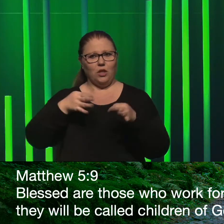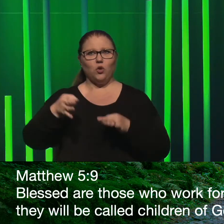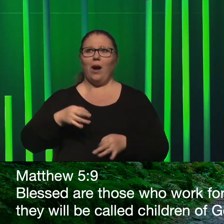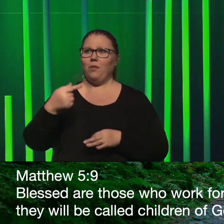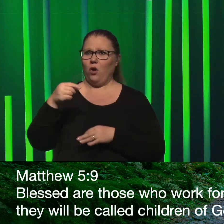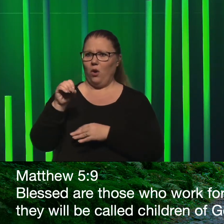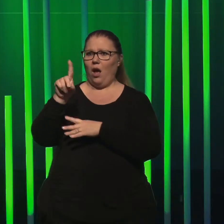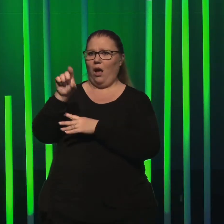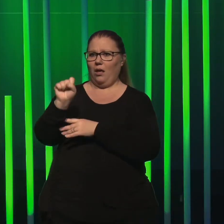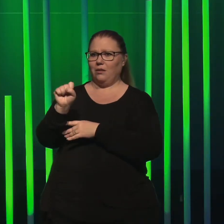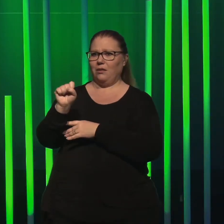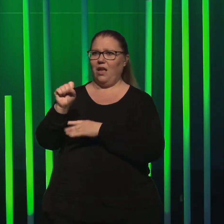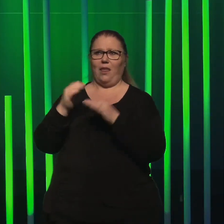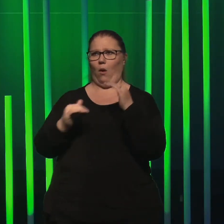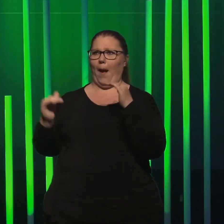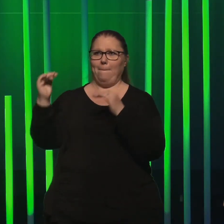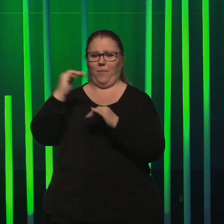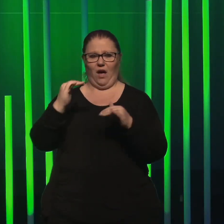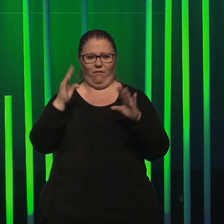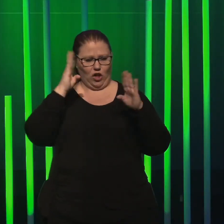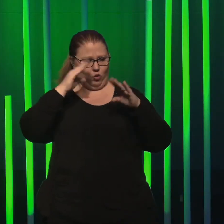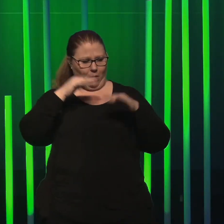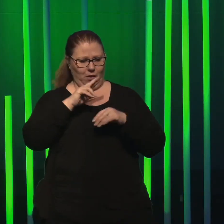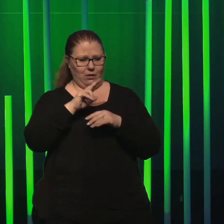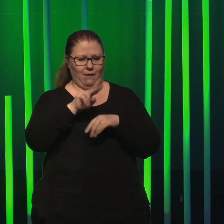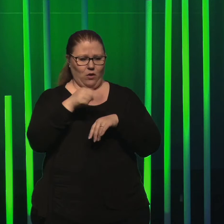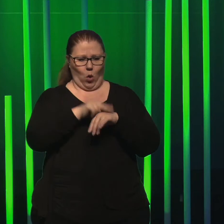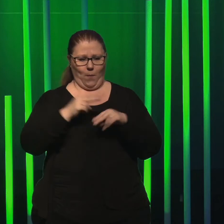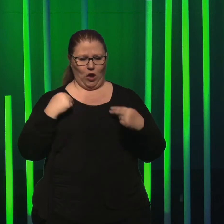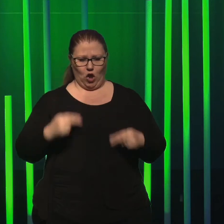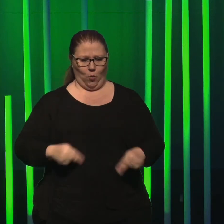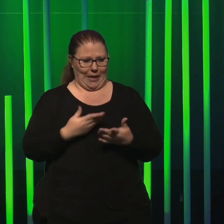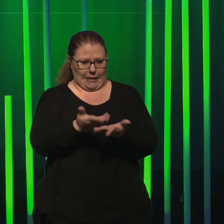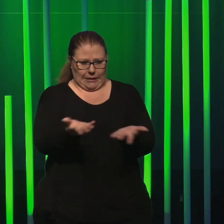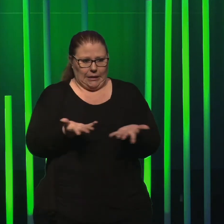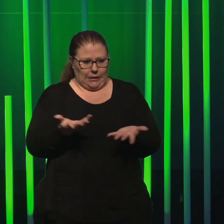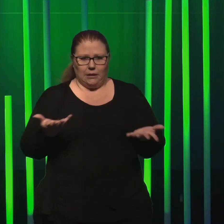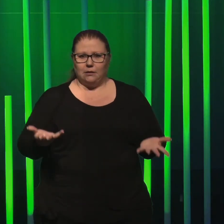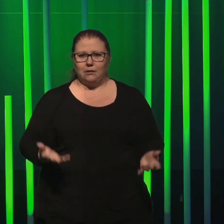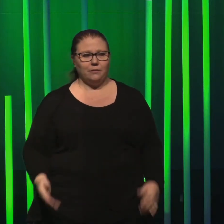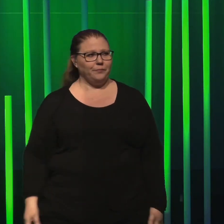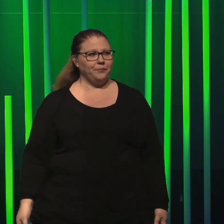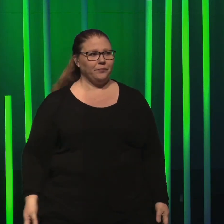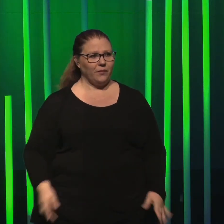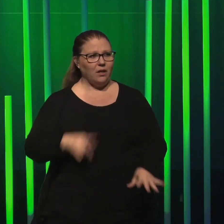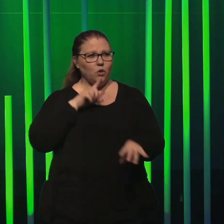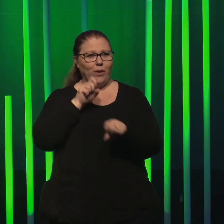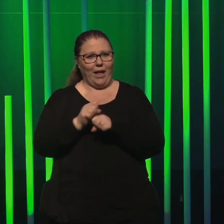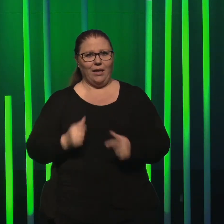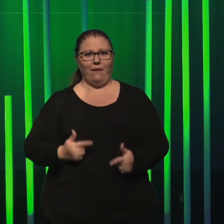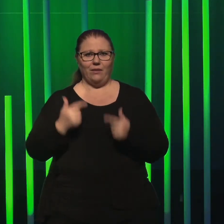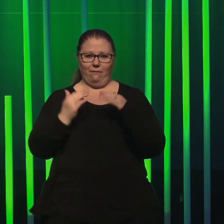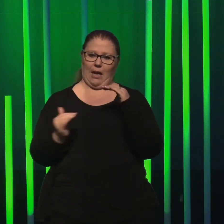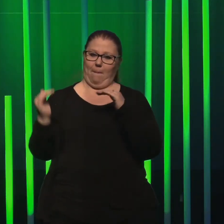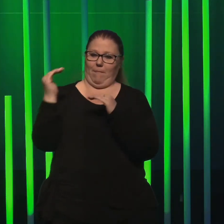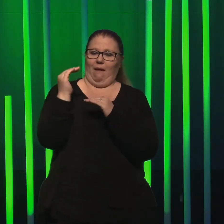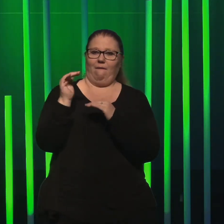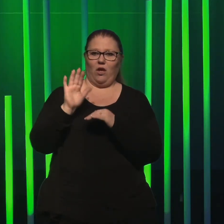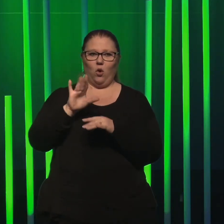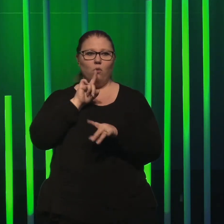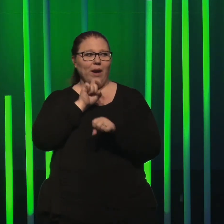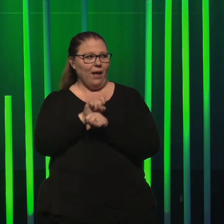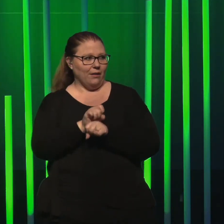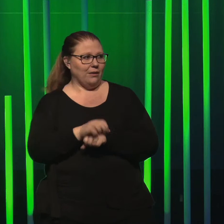outside of the cares and concerns of normal human existence. Like there was a reality of living above your